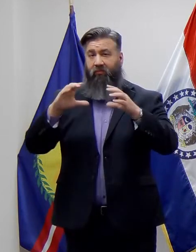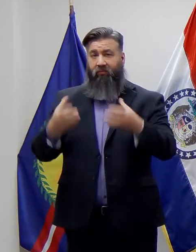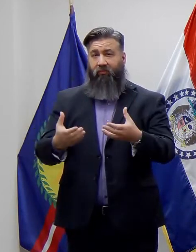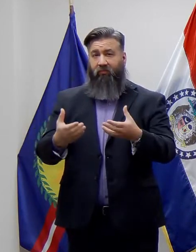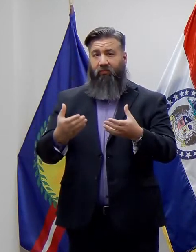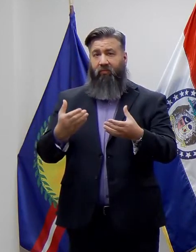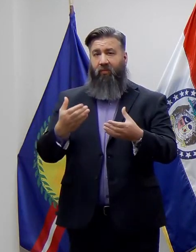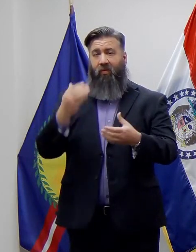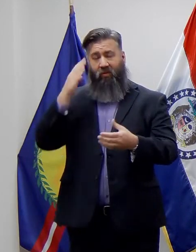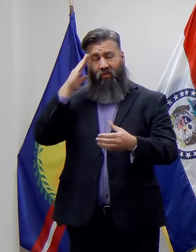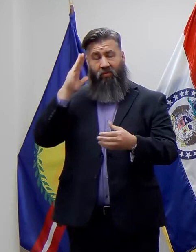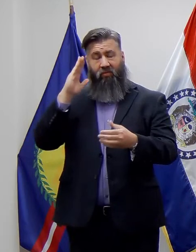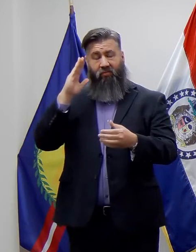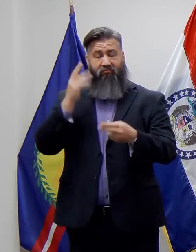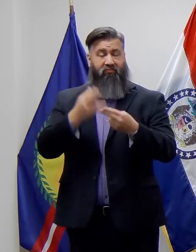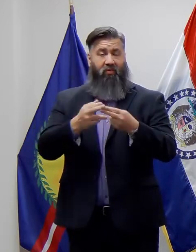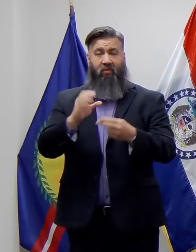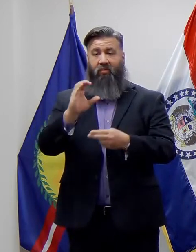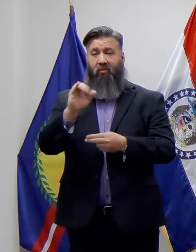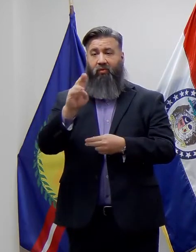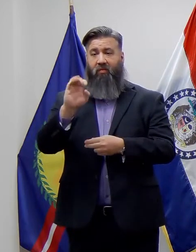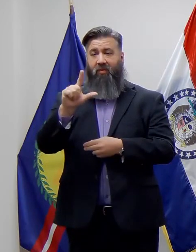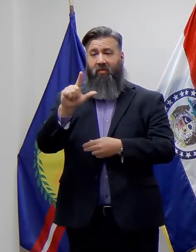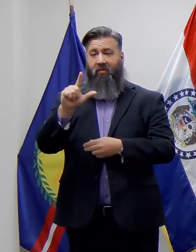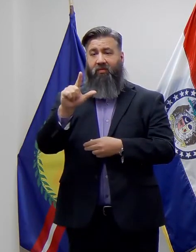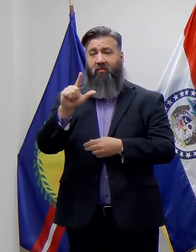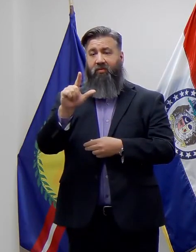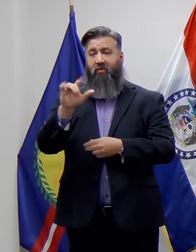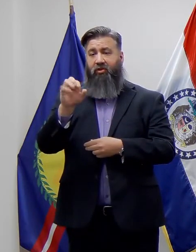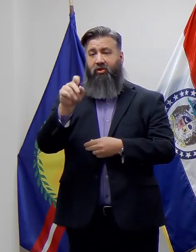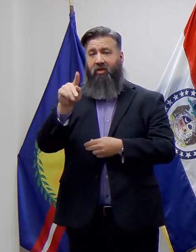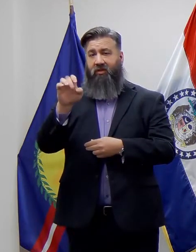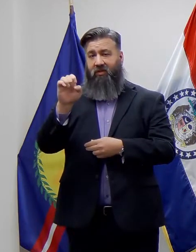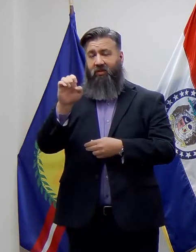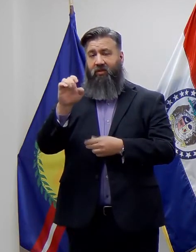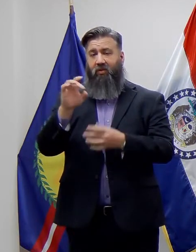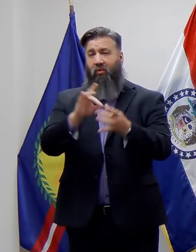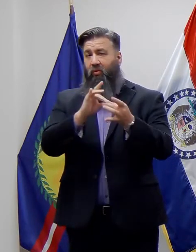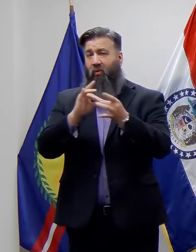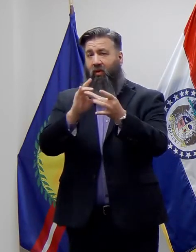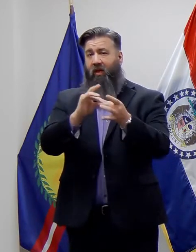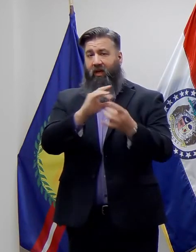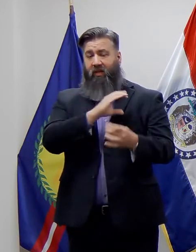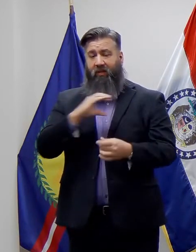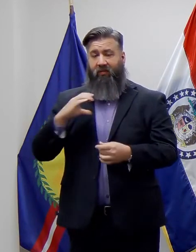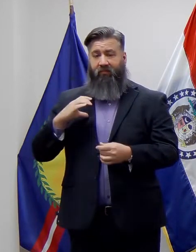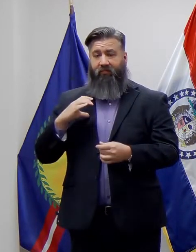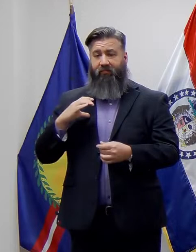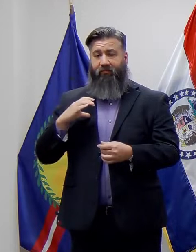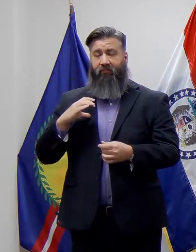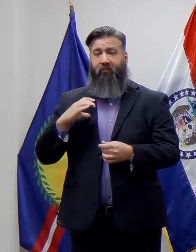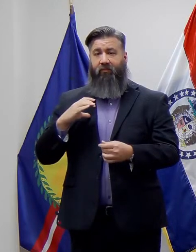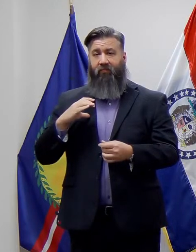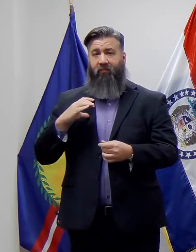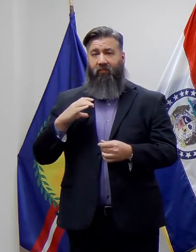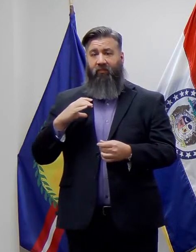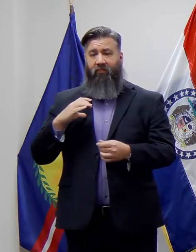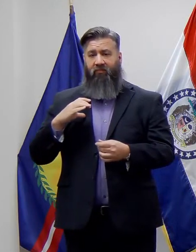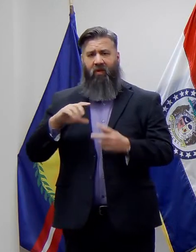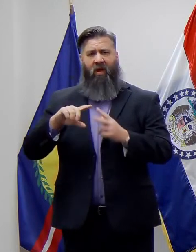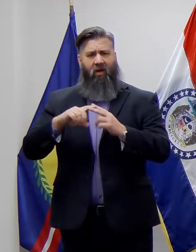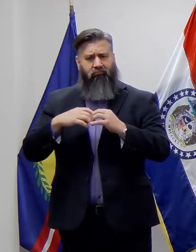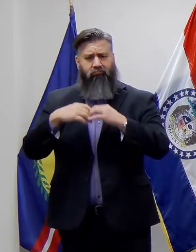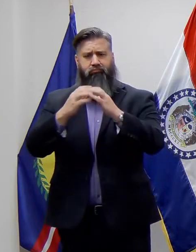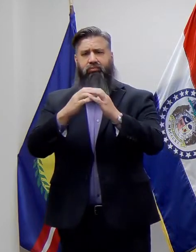commission is formally known as the Criminal Justice Coordinating Council. After reconvening this long dormant commission, we began holding monthly